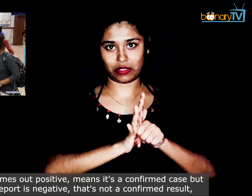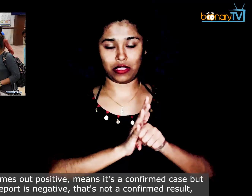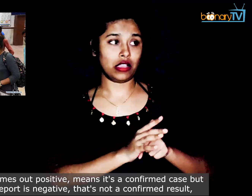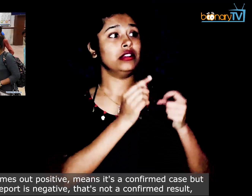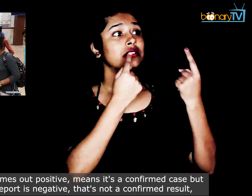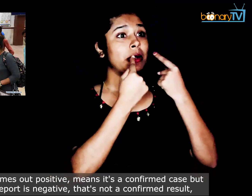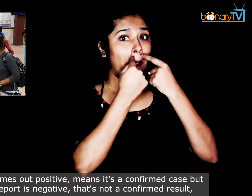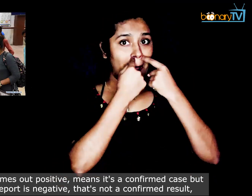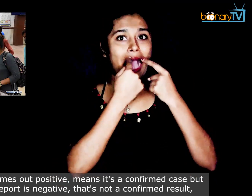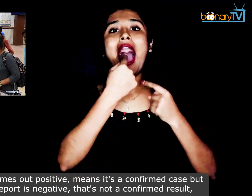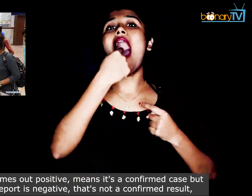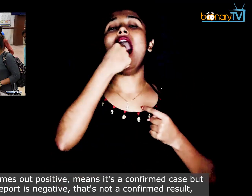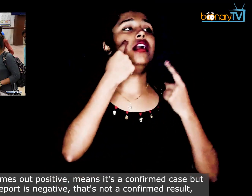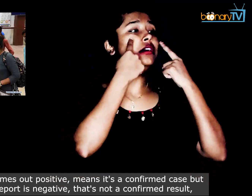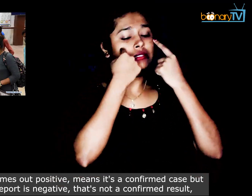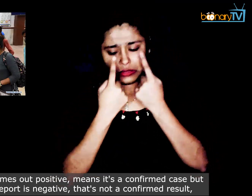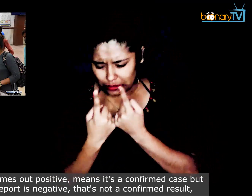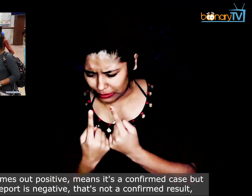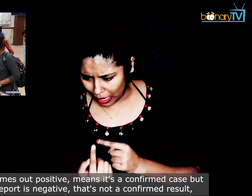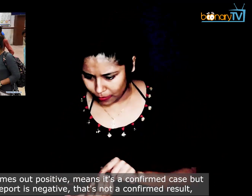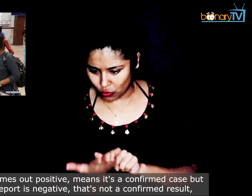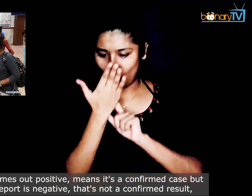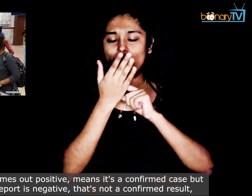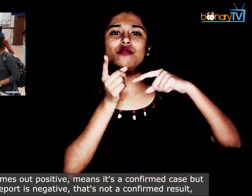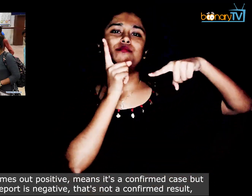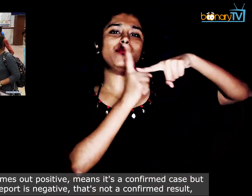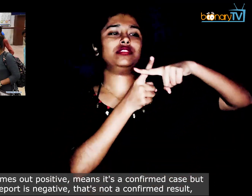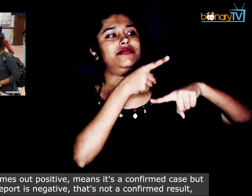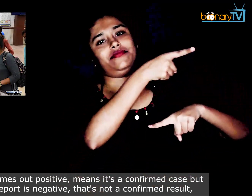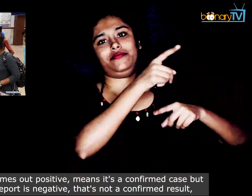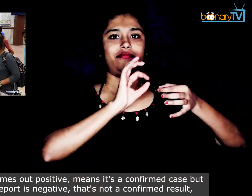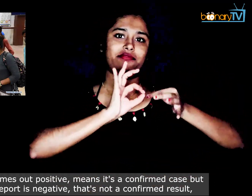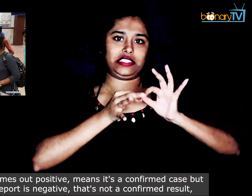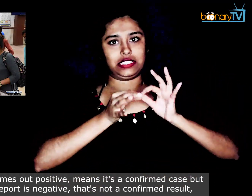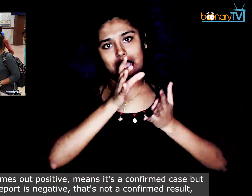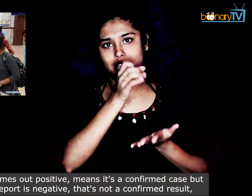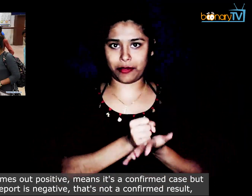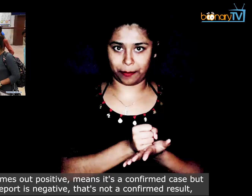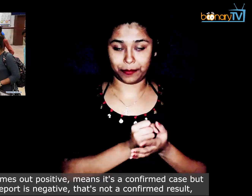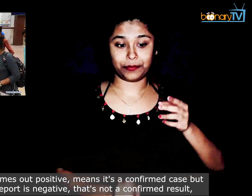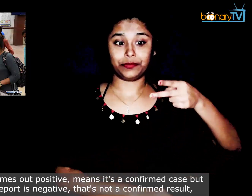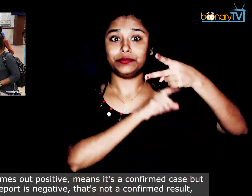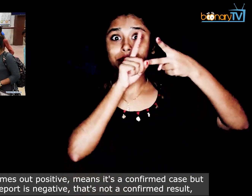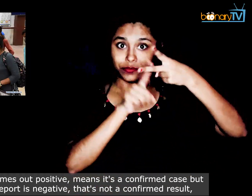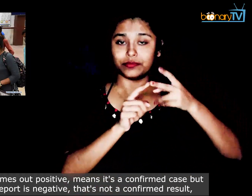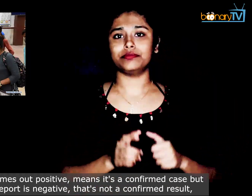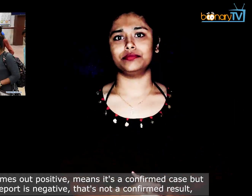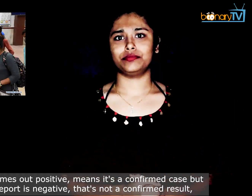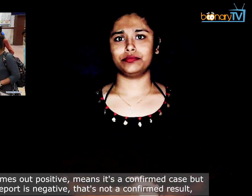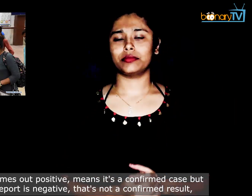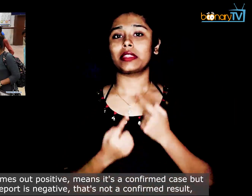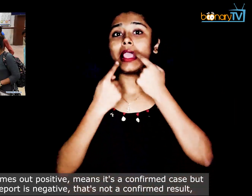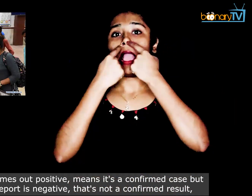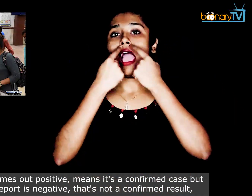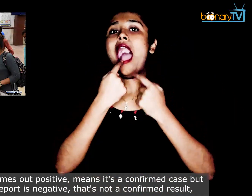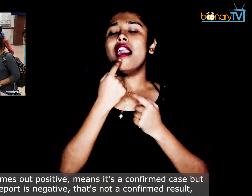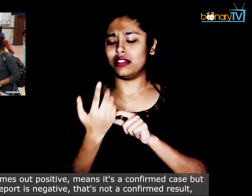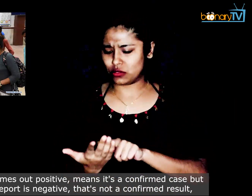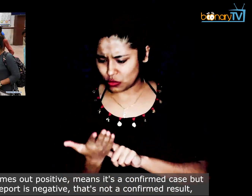comes out positive, means it's a confirmed case. But, in case the report is